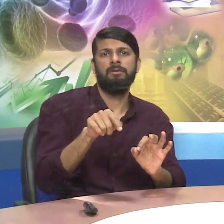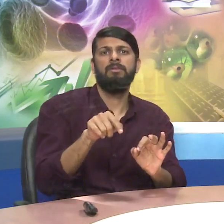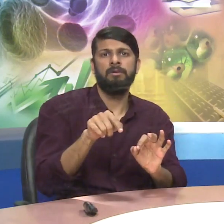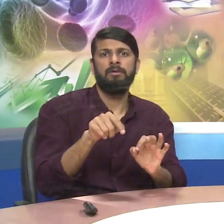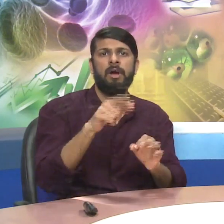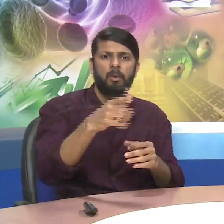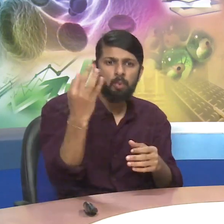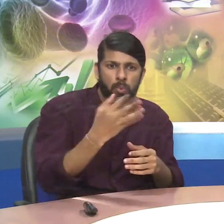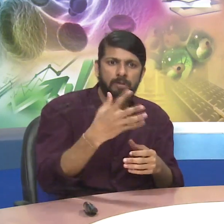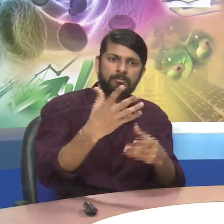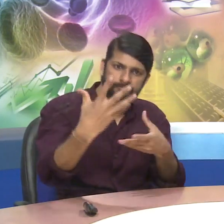and economic groups.